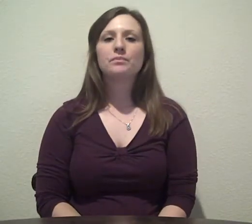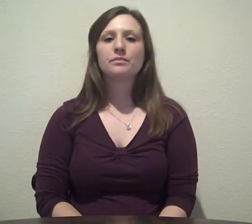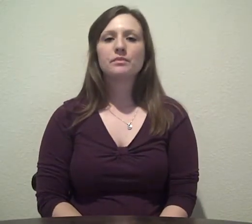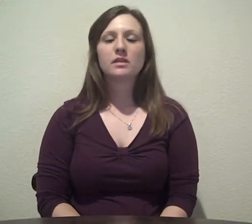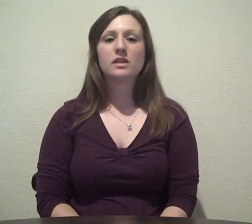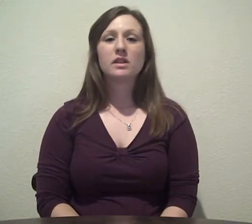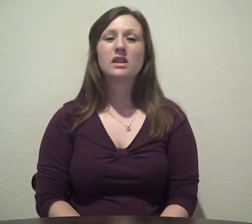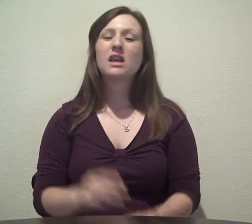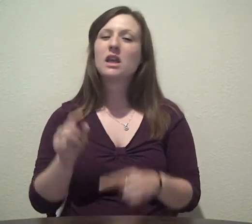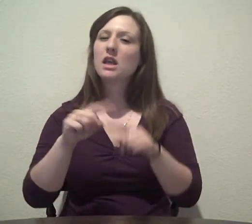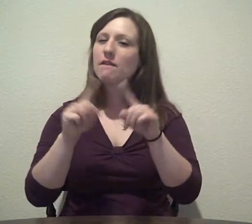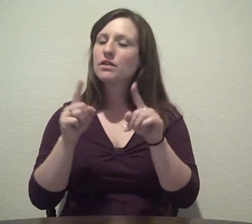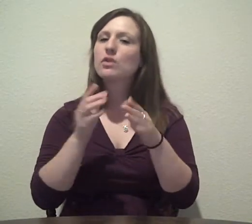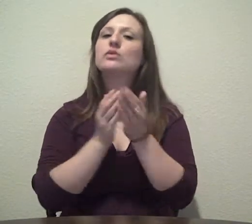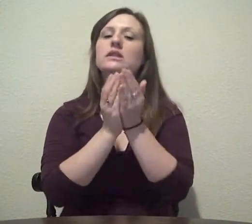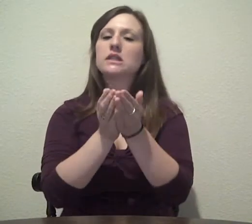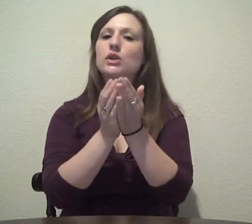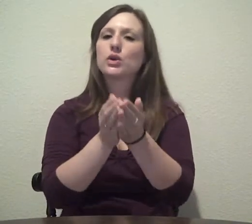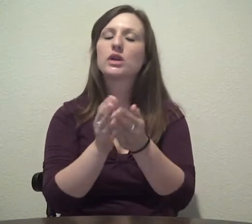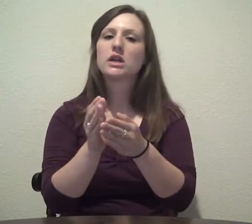Even though steerage sanitation was still in need of